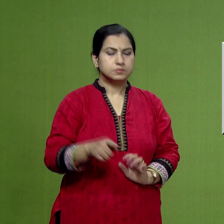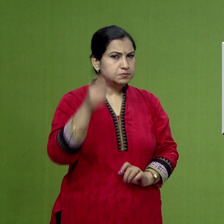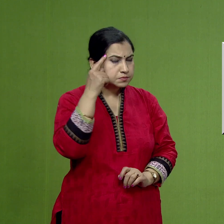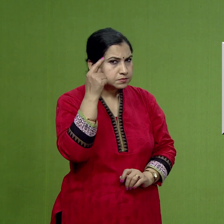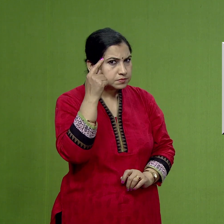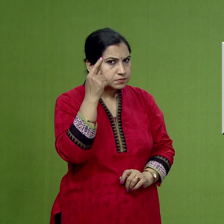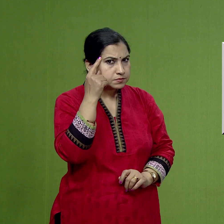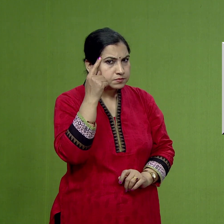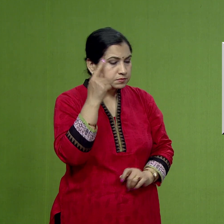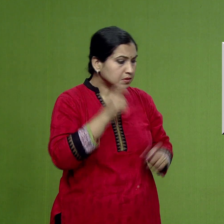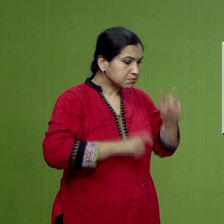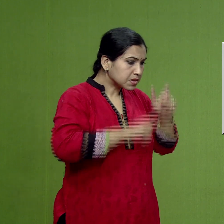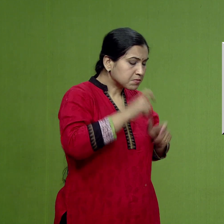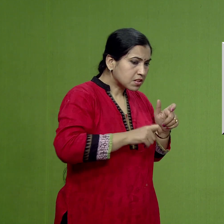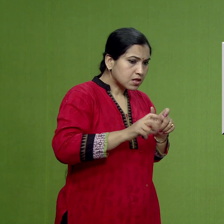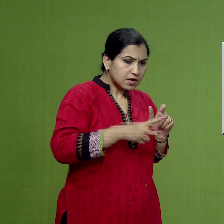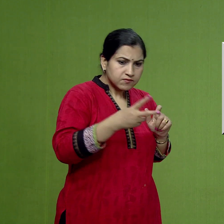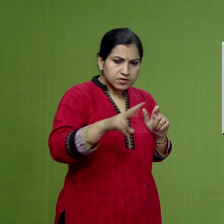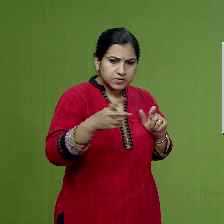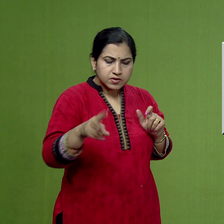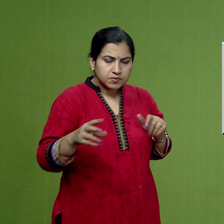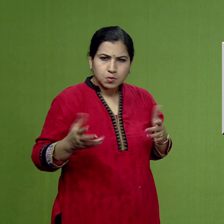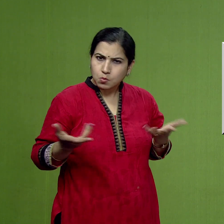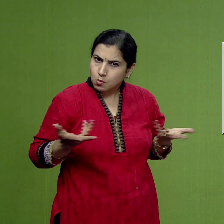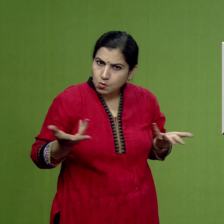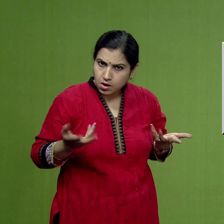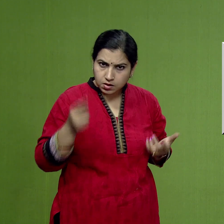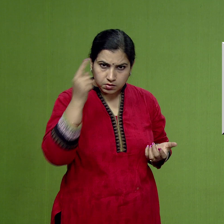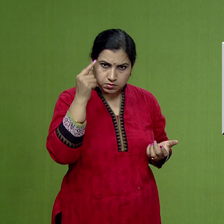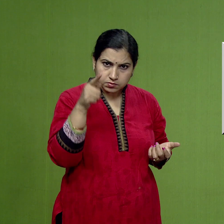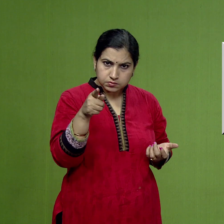Can you state the reason for such a variation in density among states?